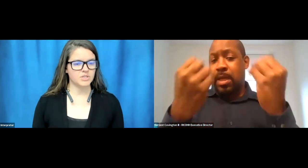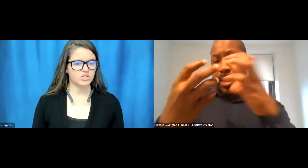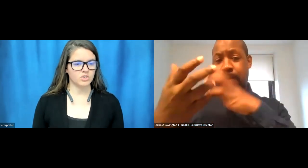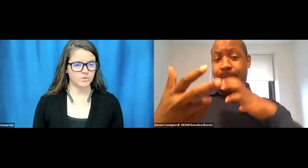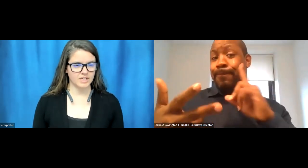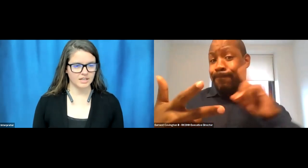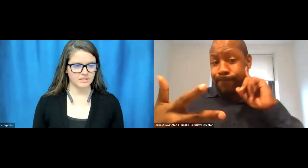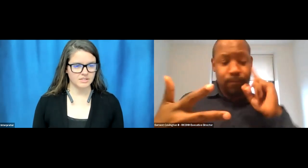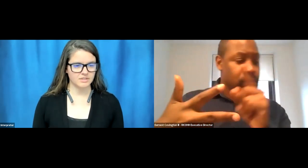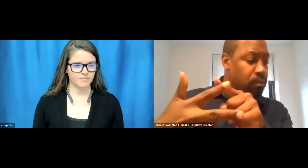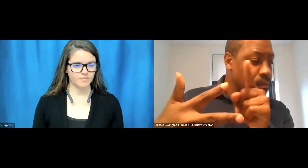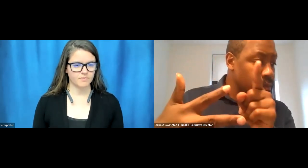commissioner who signs.